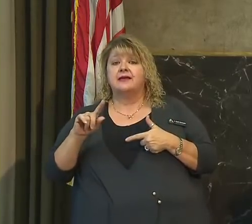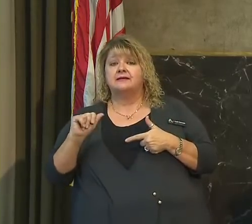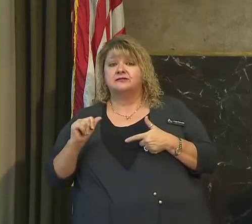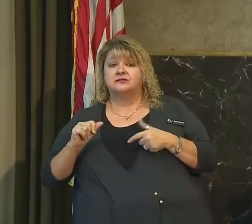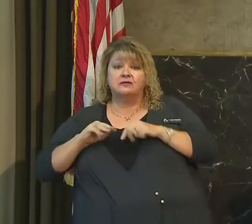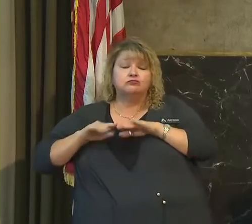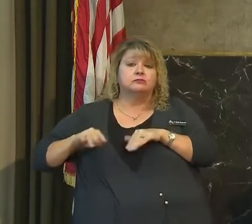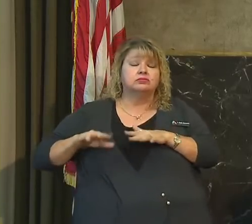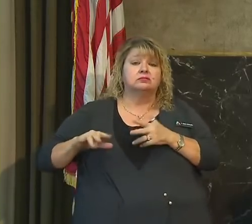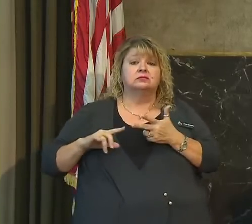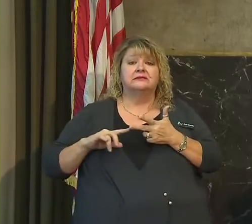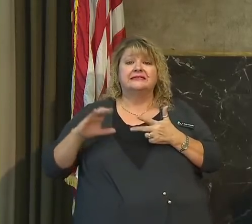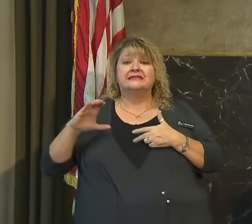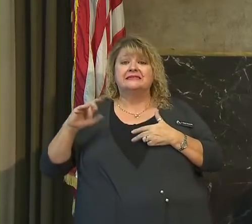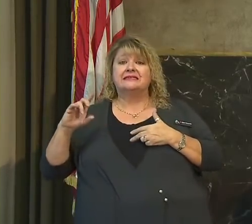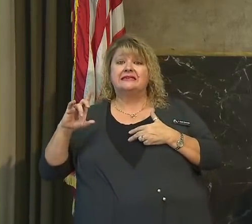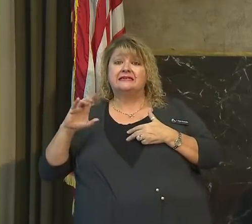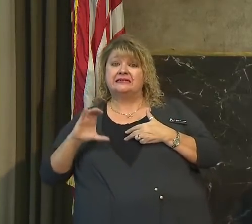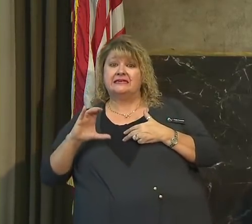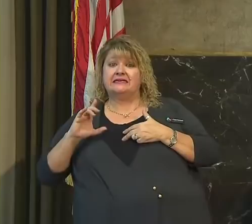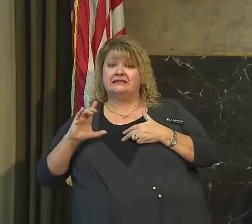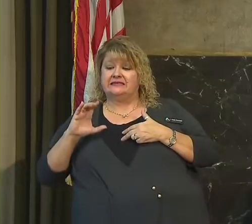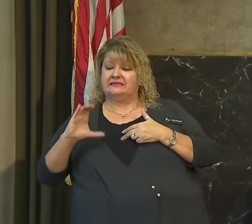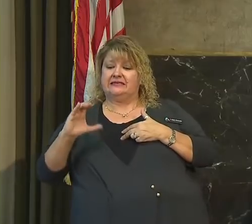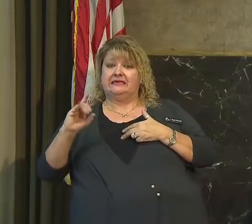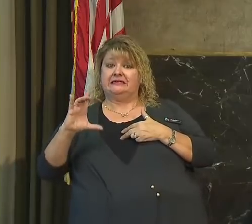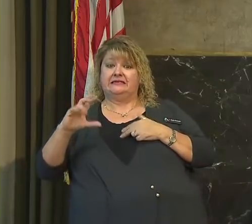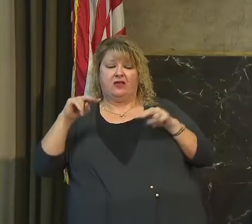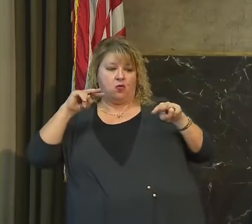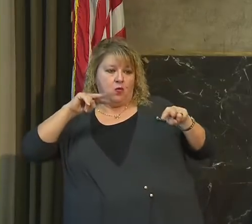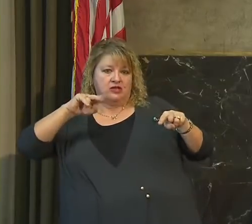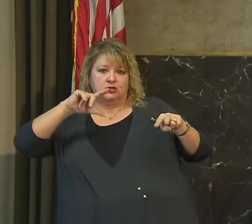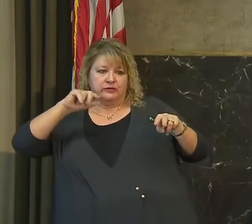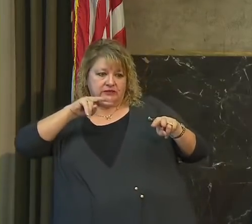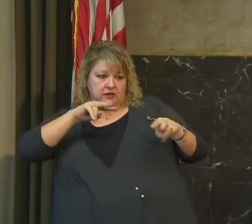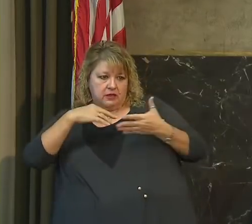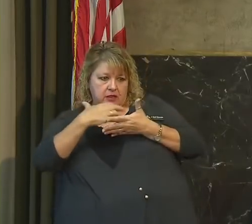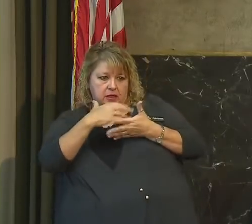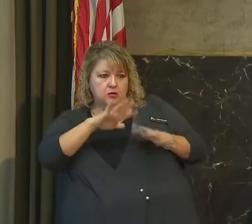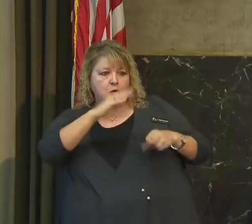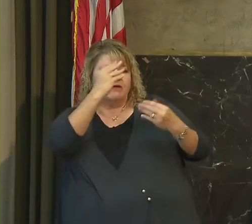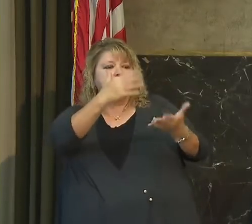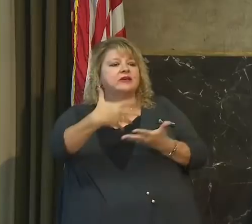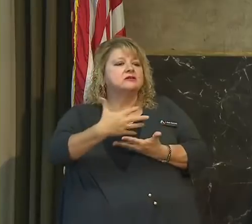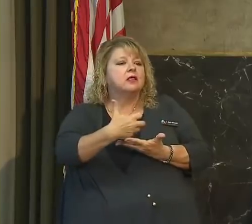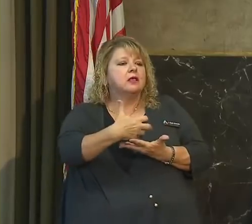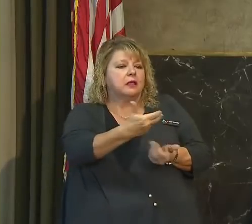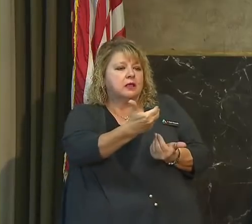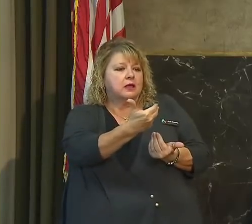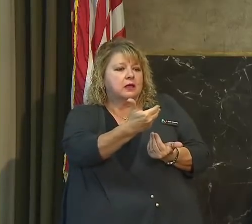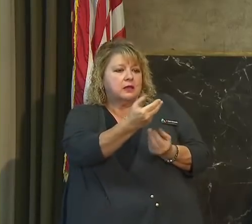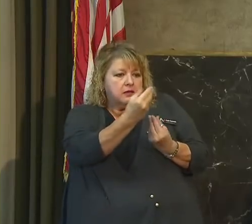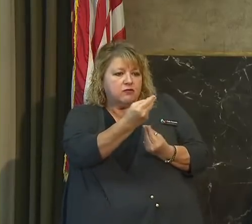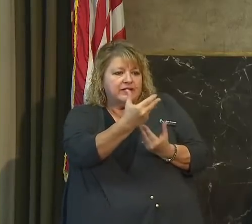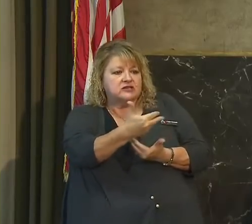is looking to Louisiana right now to gather the data that it needs to make